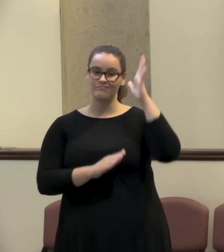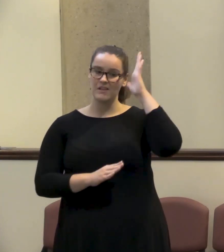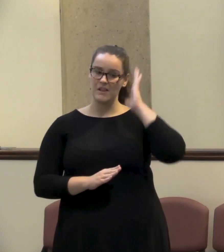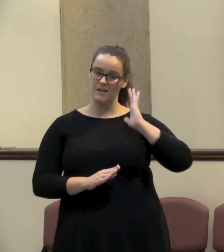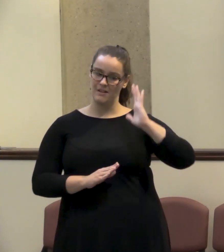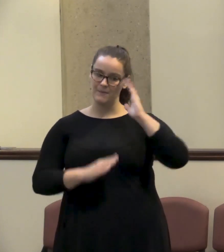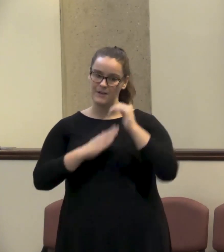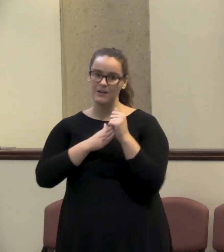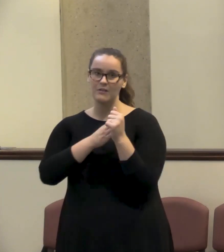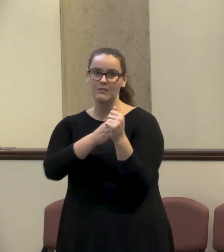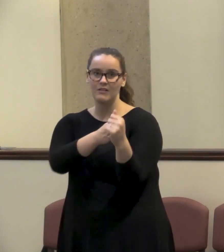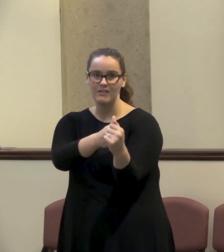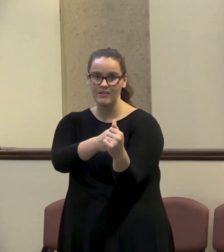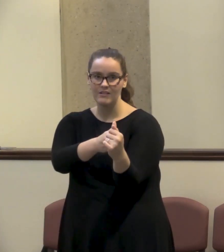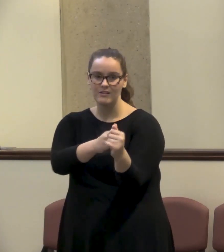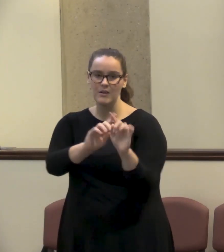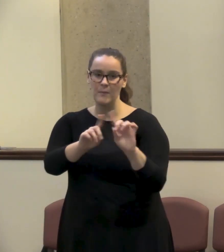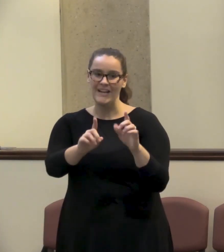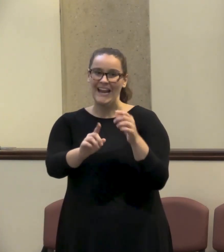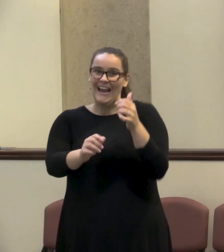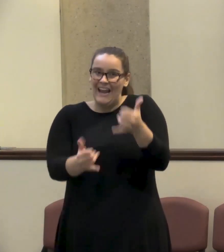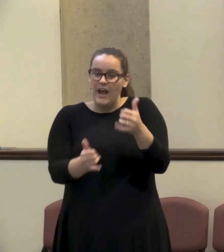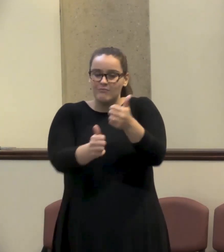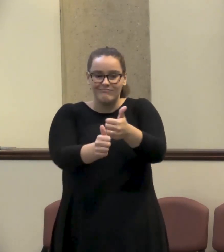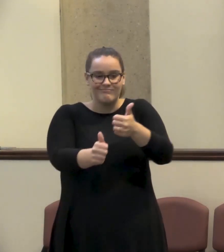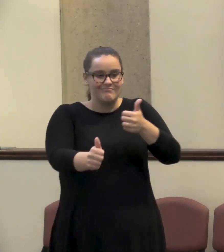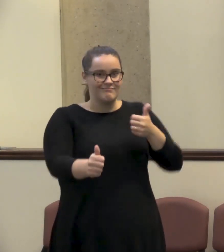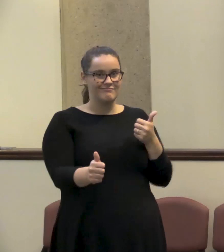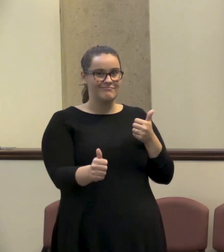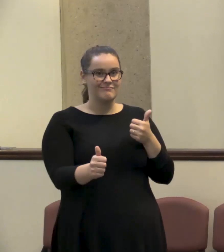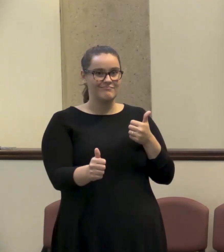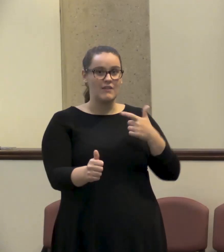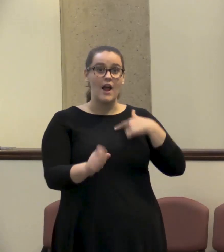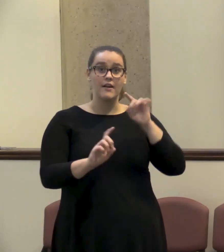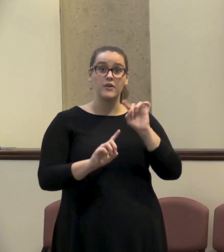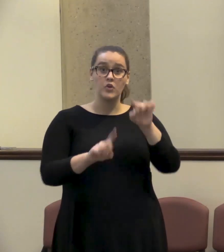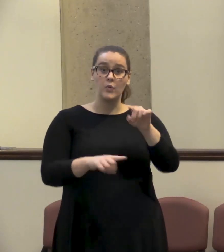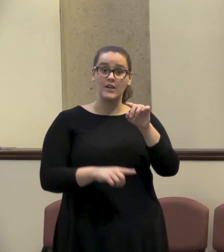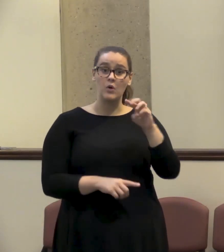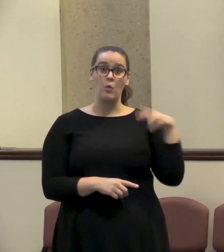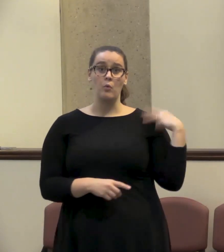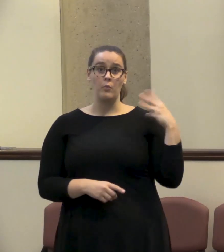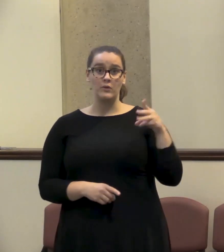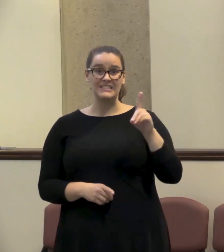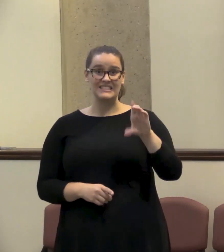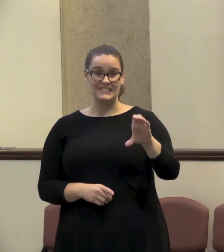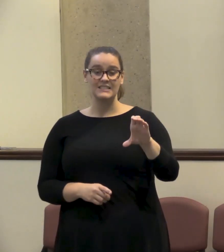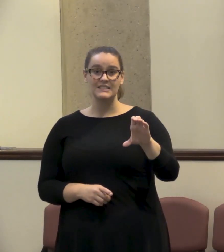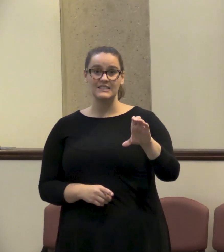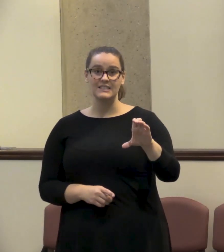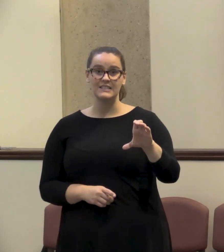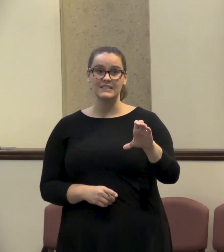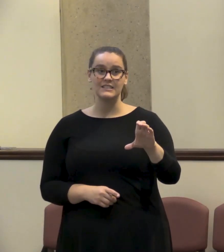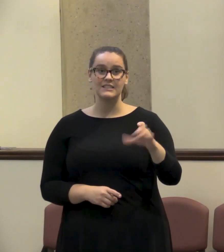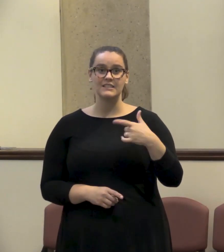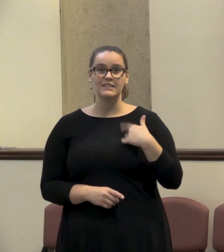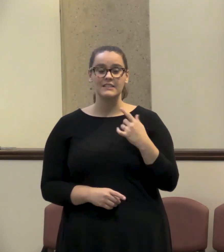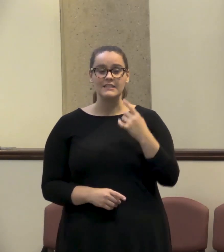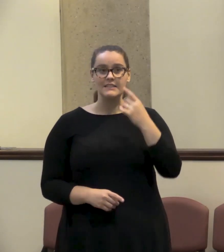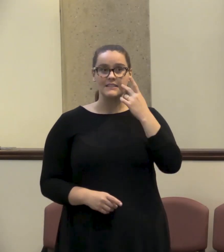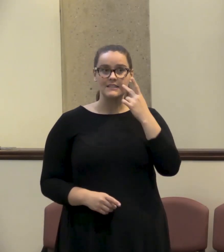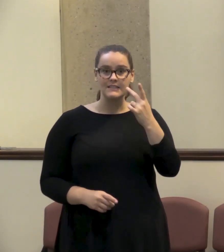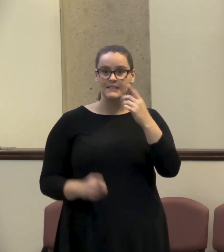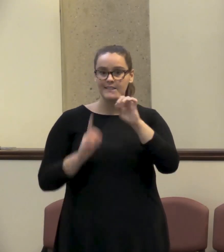one point. We're no longer in the lead anymore. I can go to the District of Columbia, look at more aggressive measures to reduce